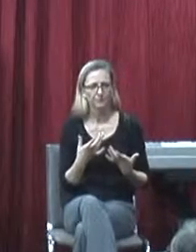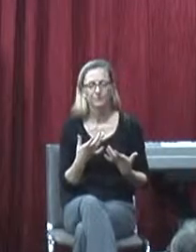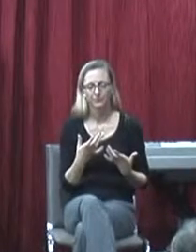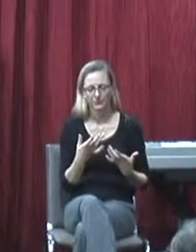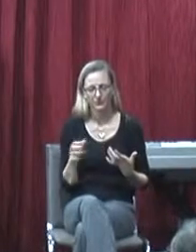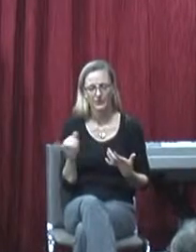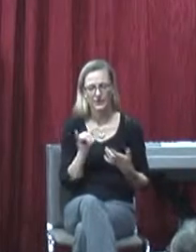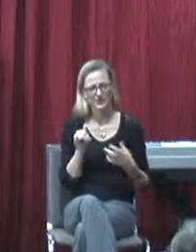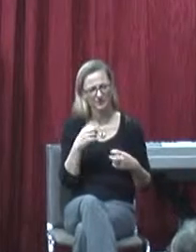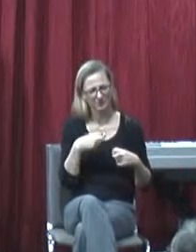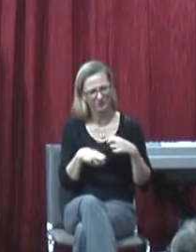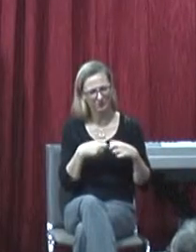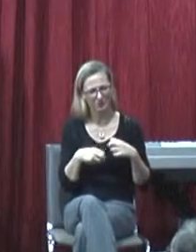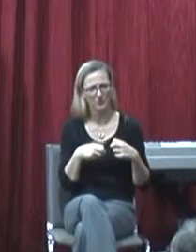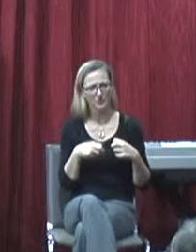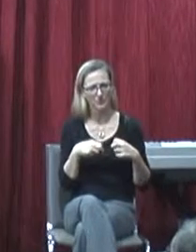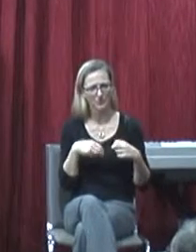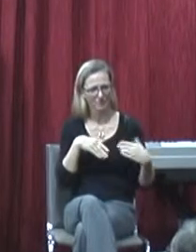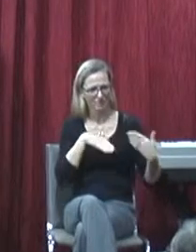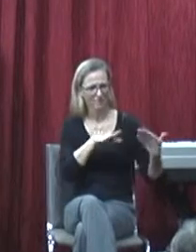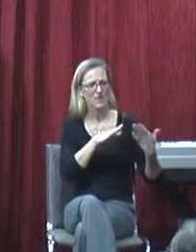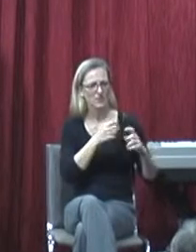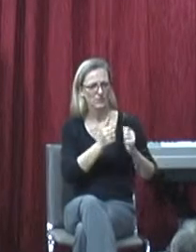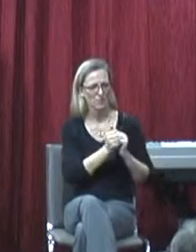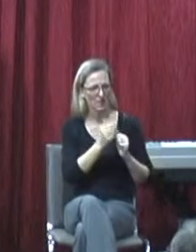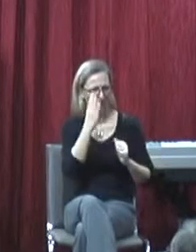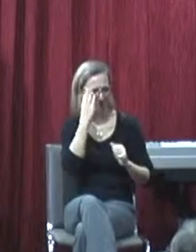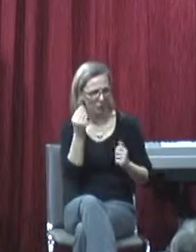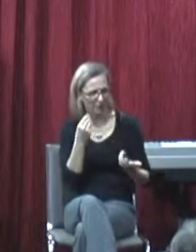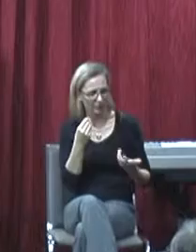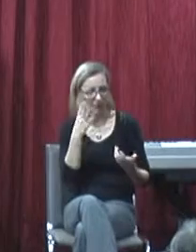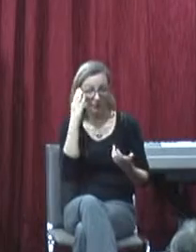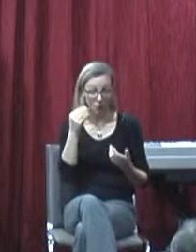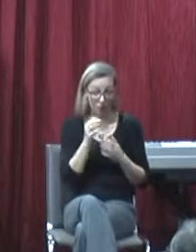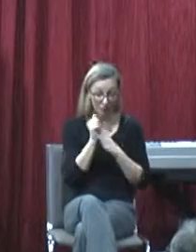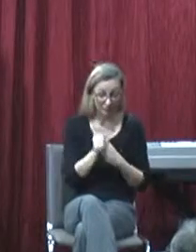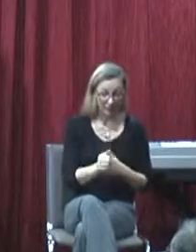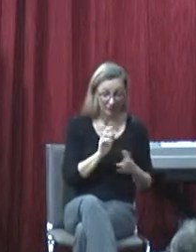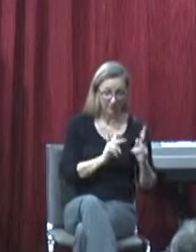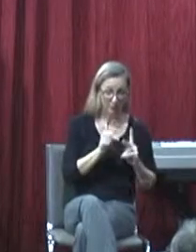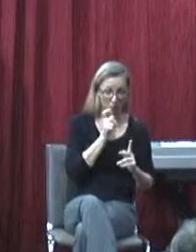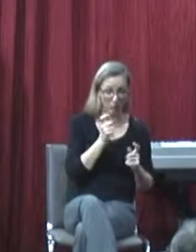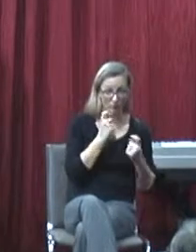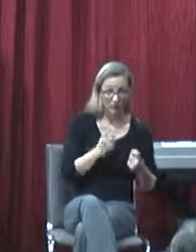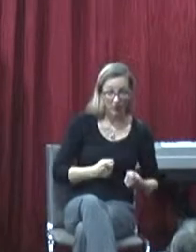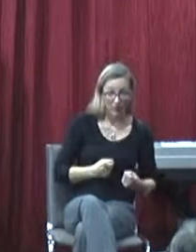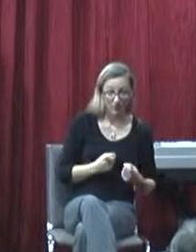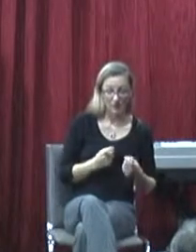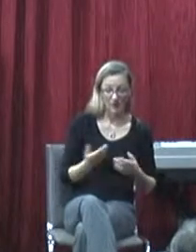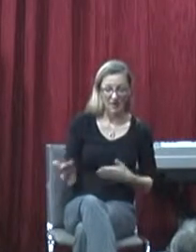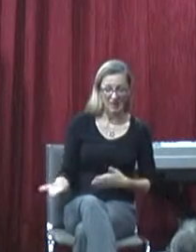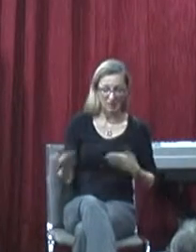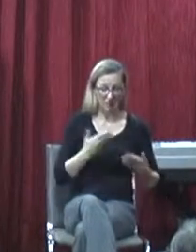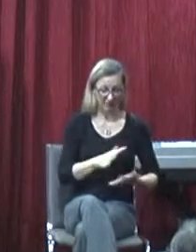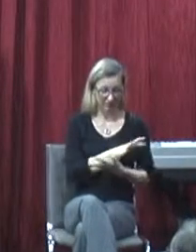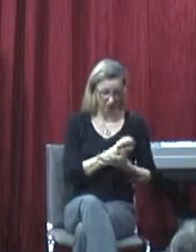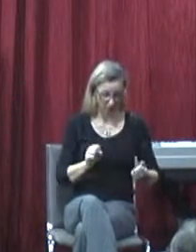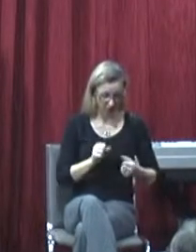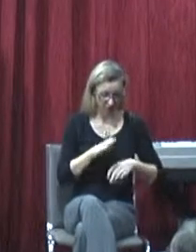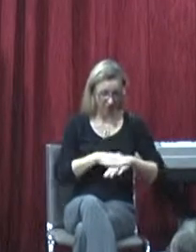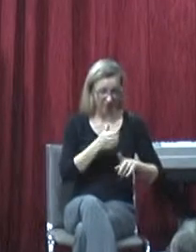same dilemma frequently faced by Moses. He was leading people who sinned and brought destruction on